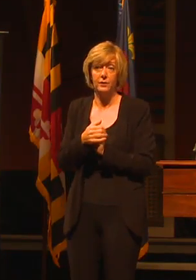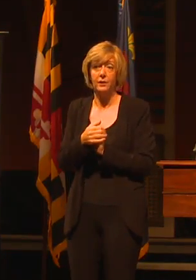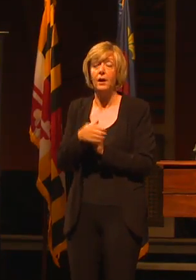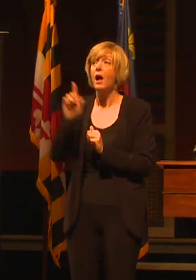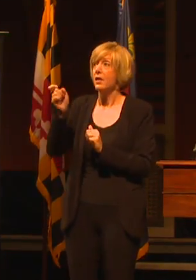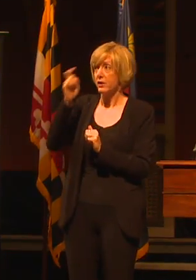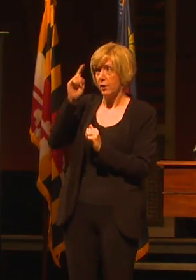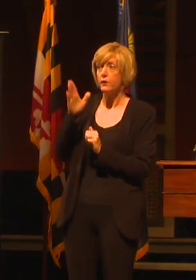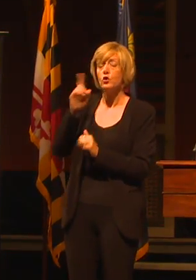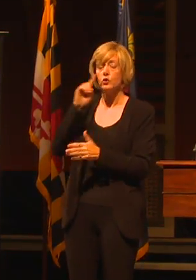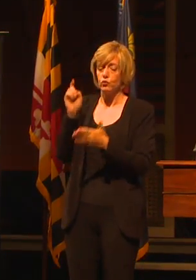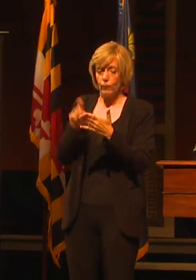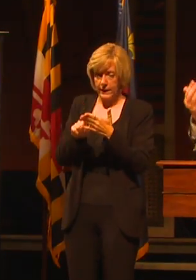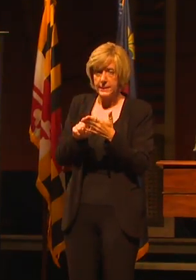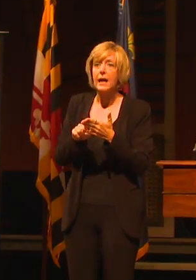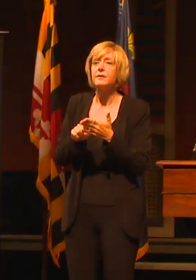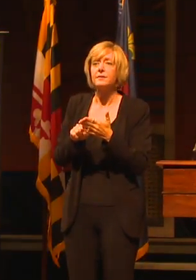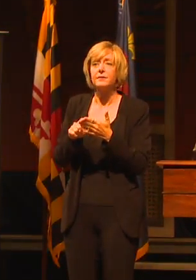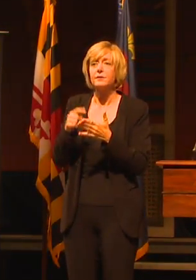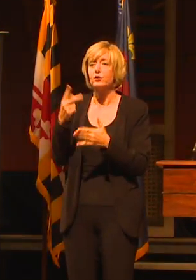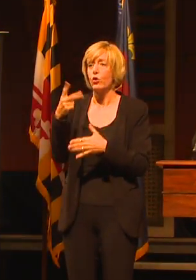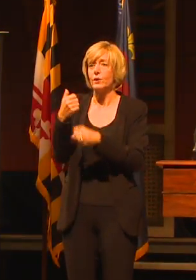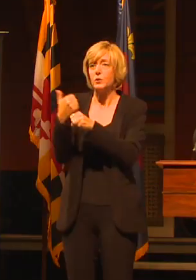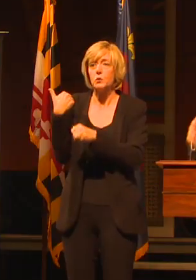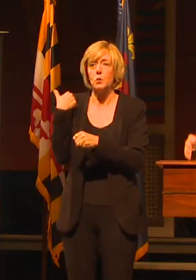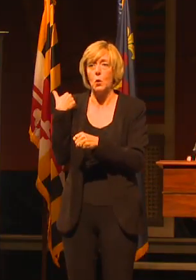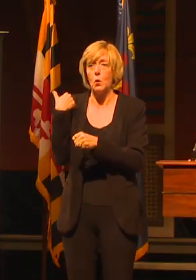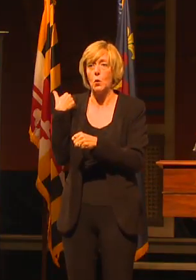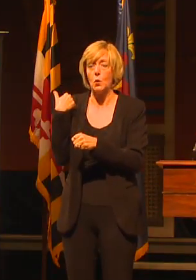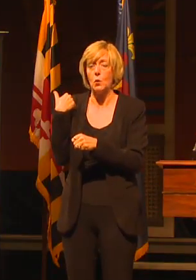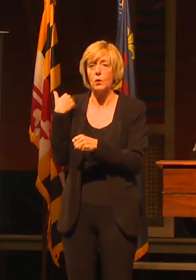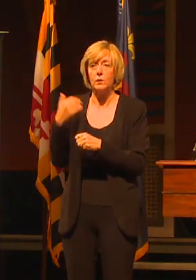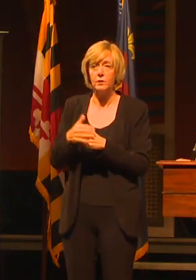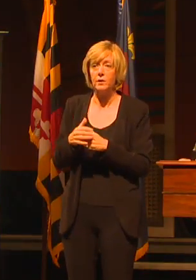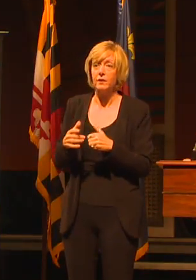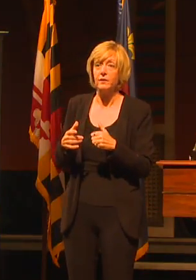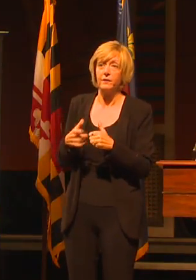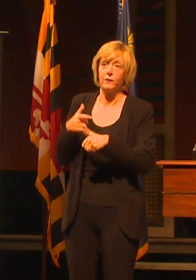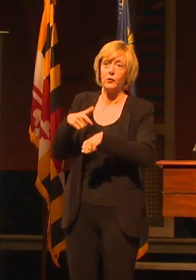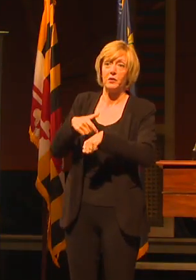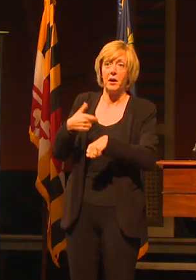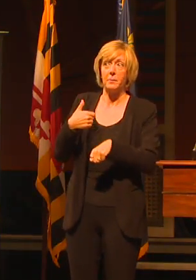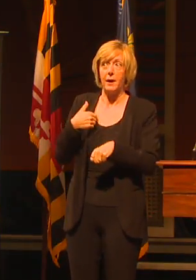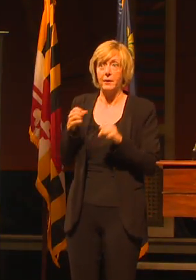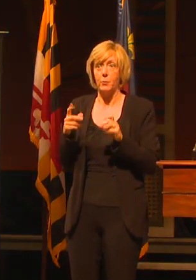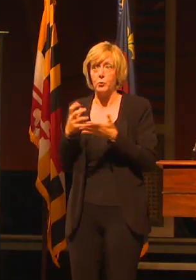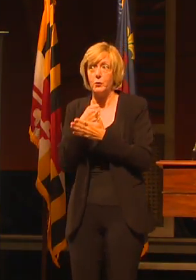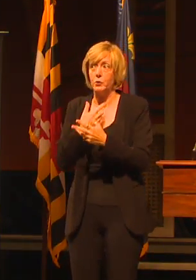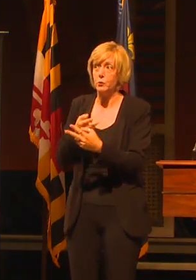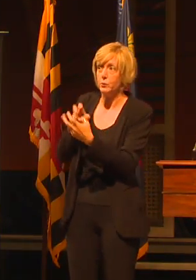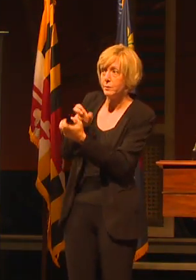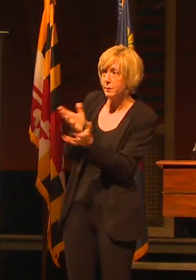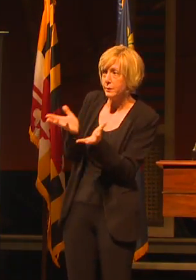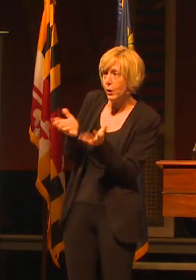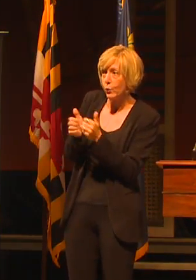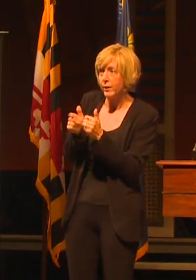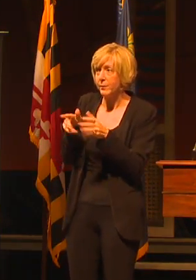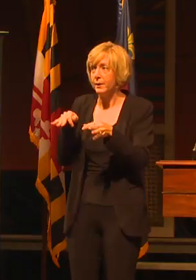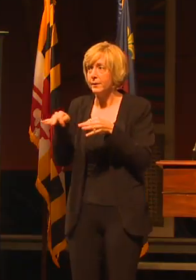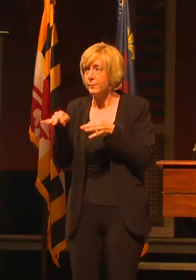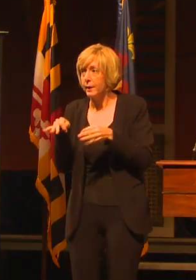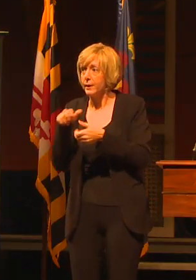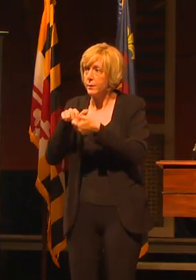Governor Hogan recognized over 3.5 years ago, the first time that I had the opportunity to talk to him